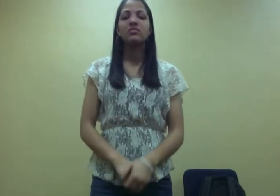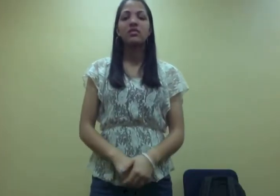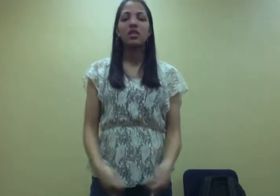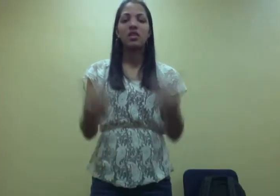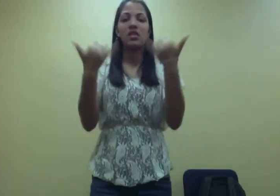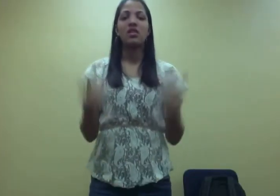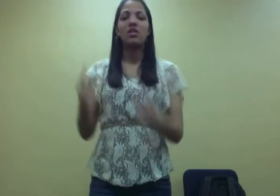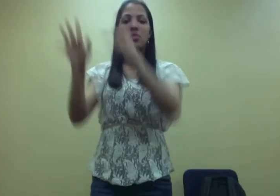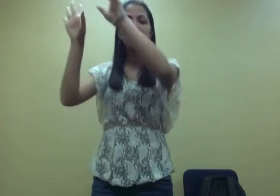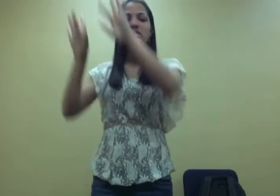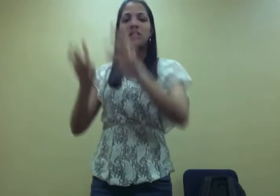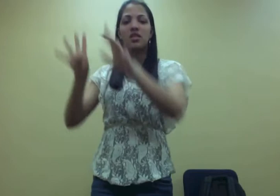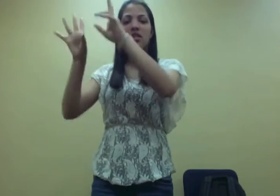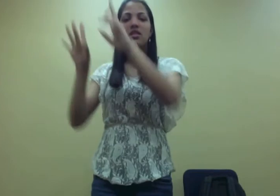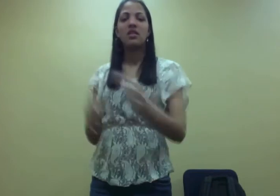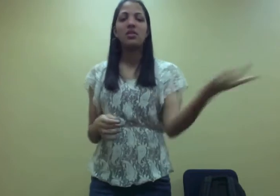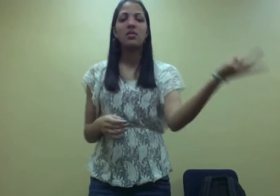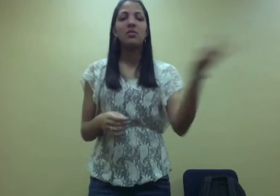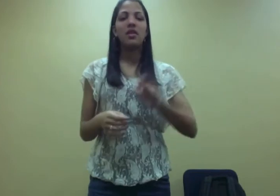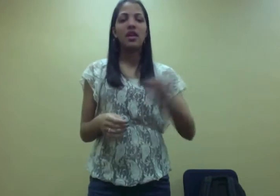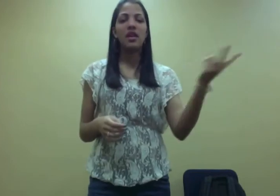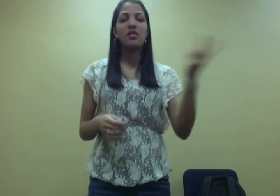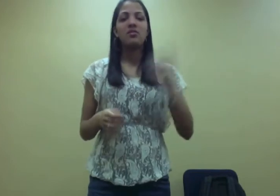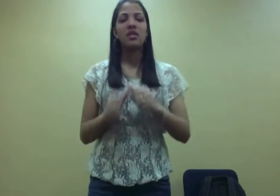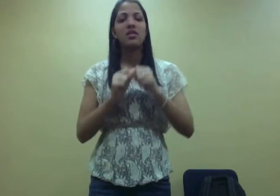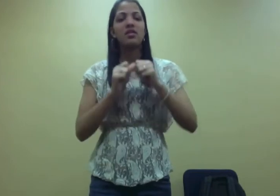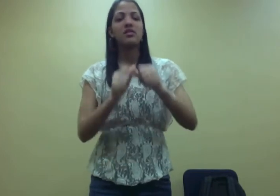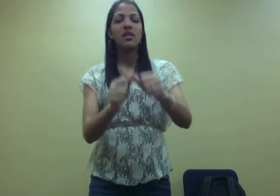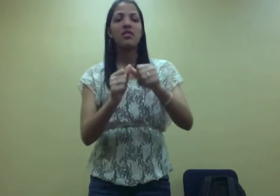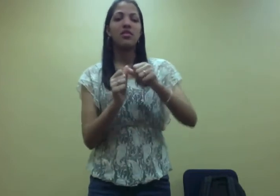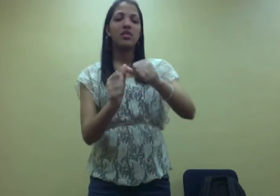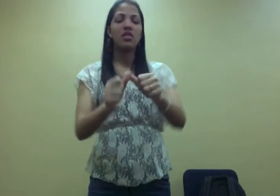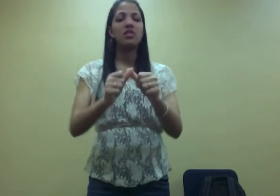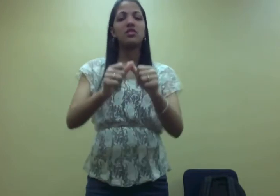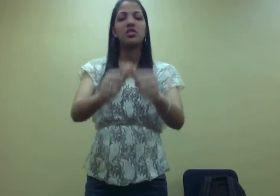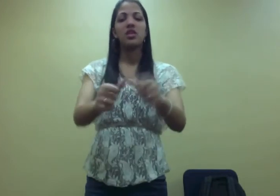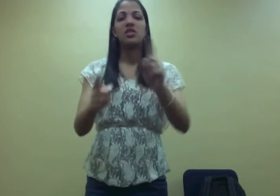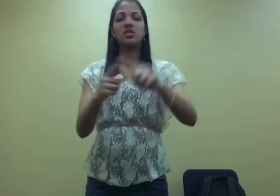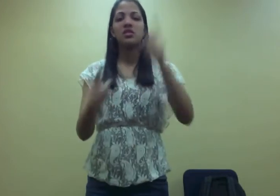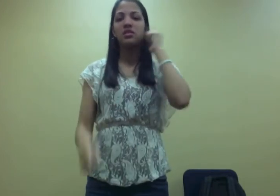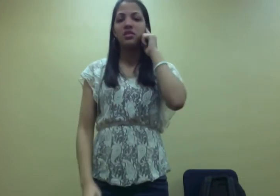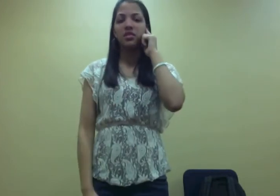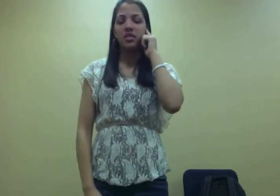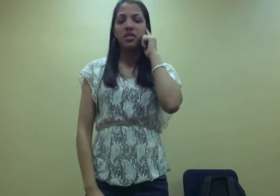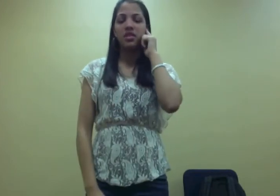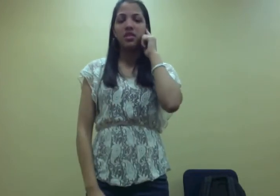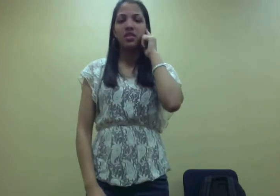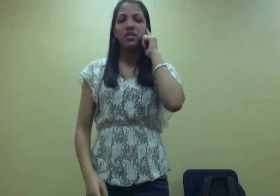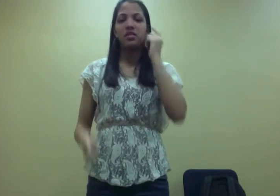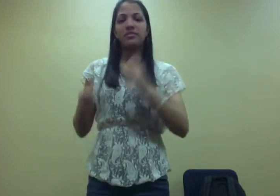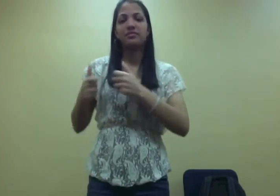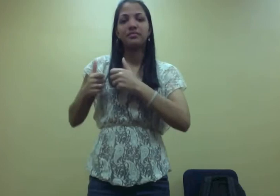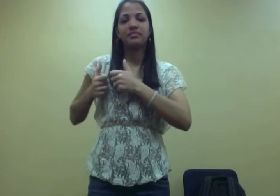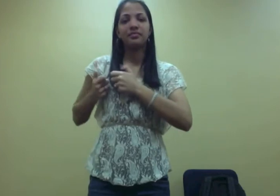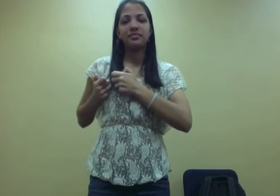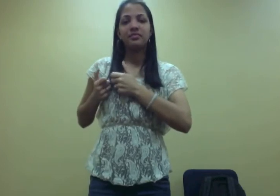And now we're standing in the rain, but nothing's ever gonna change until you hear, my